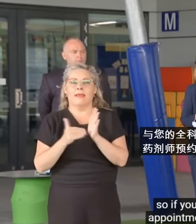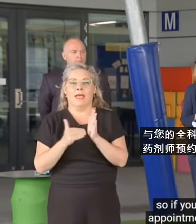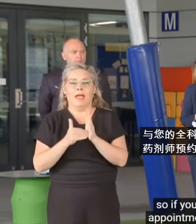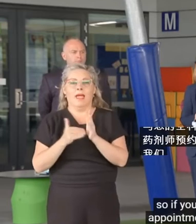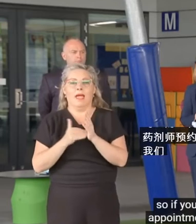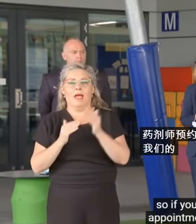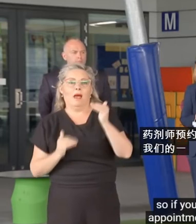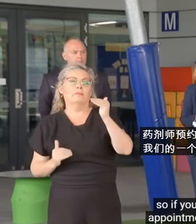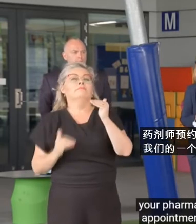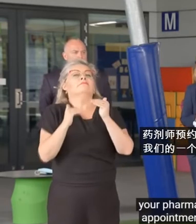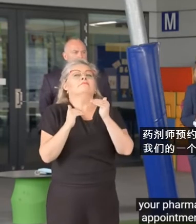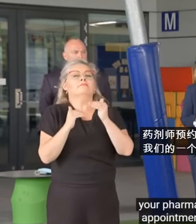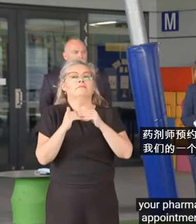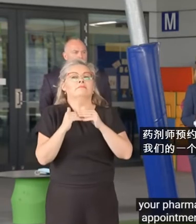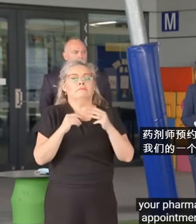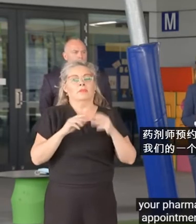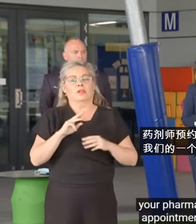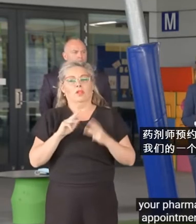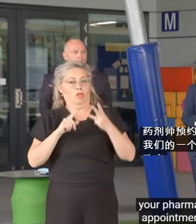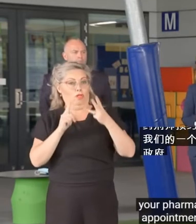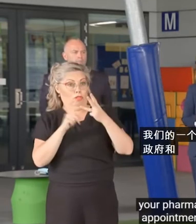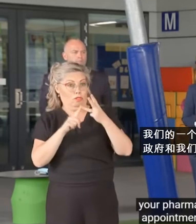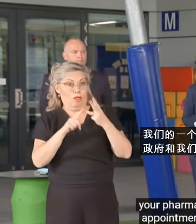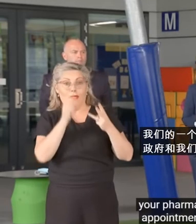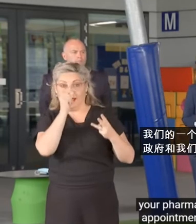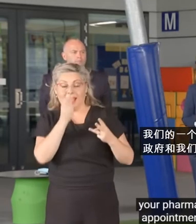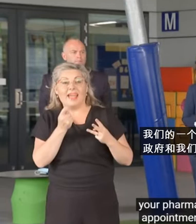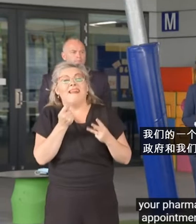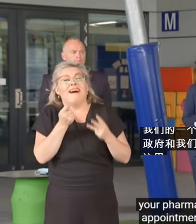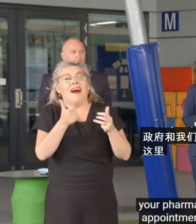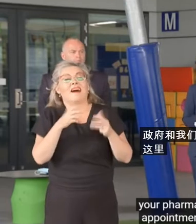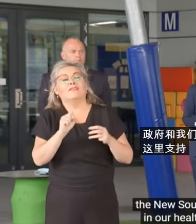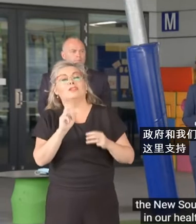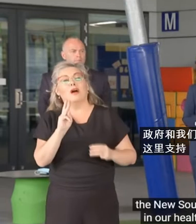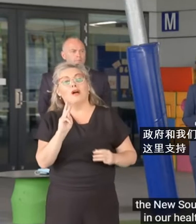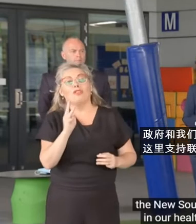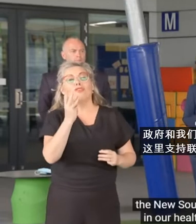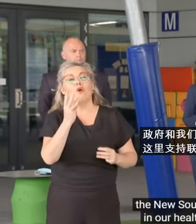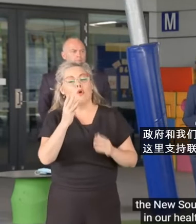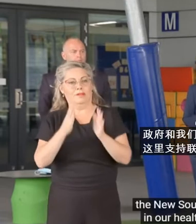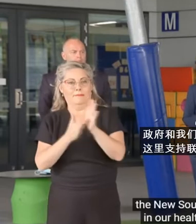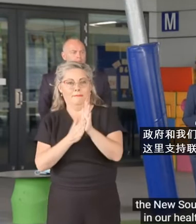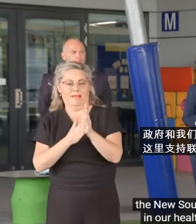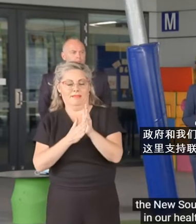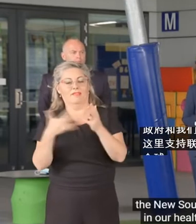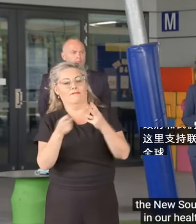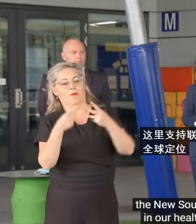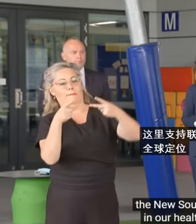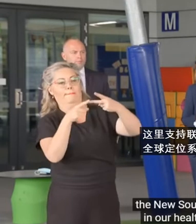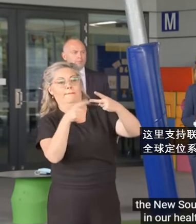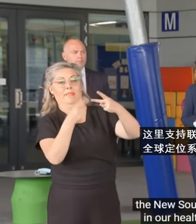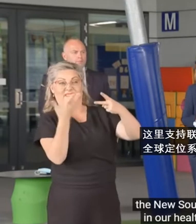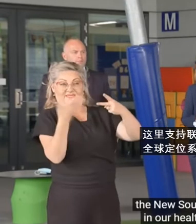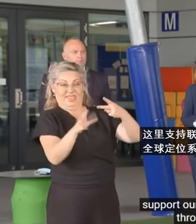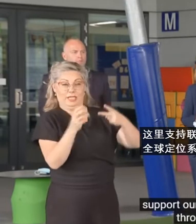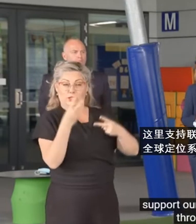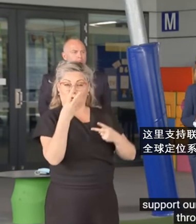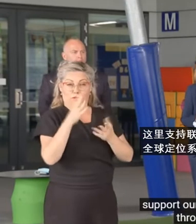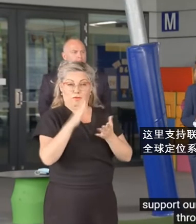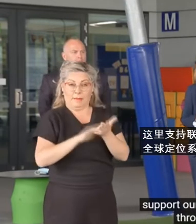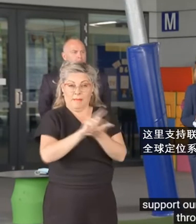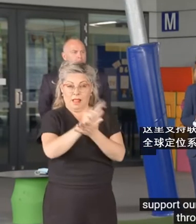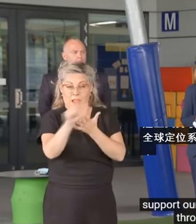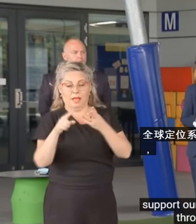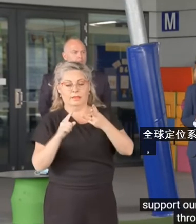please make an appointment in one of our hubs. The New South Wales Government and our health teams are here to support the federal rollout through GPs and pharmacists of